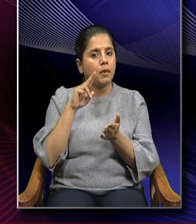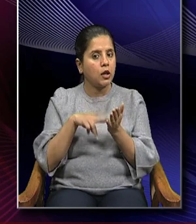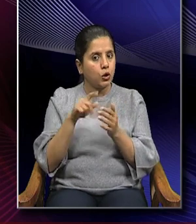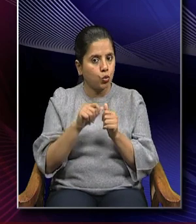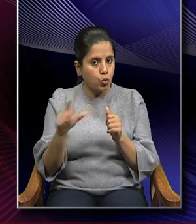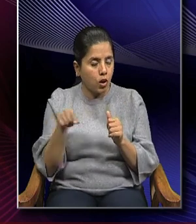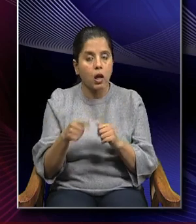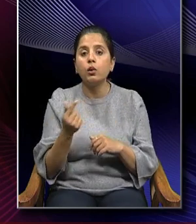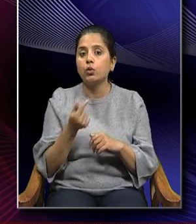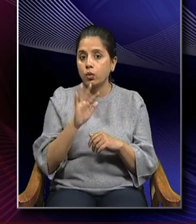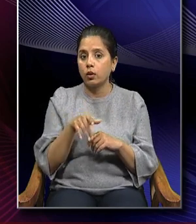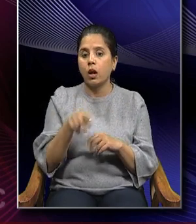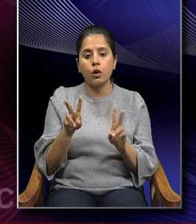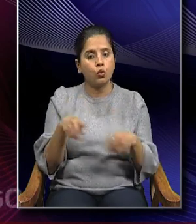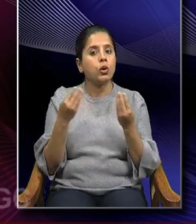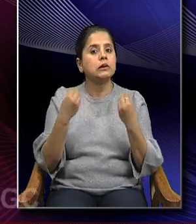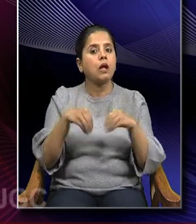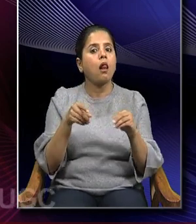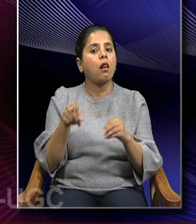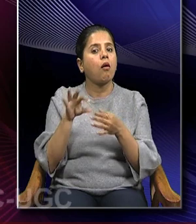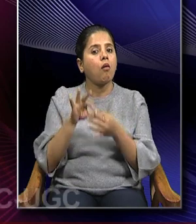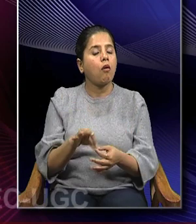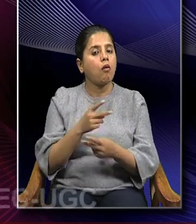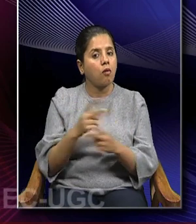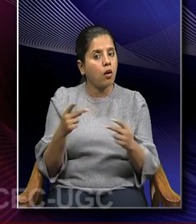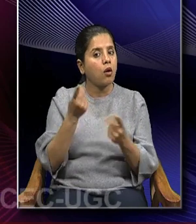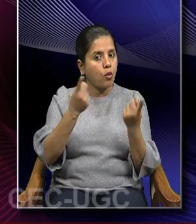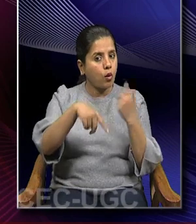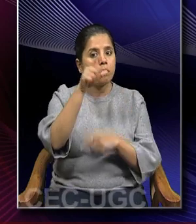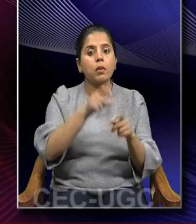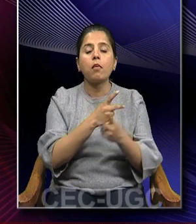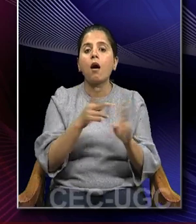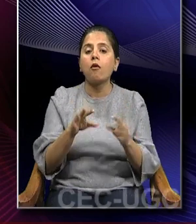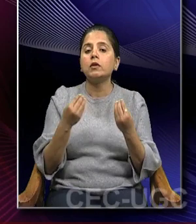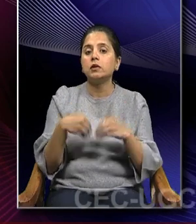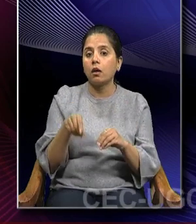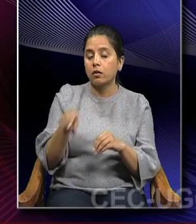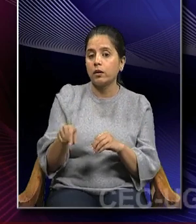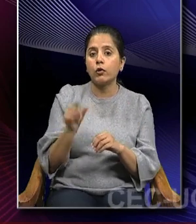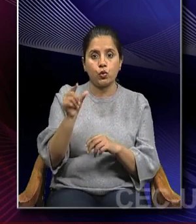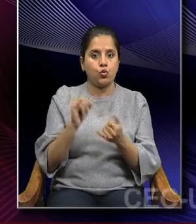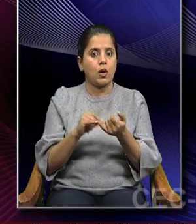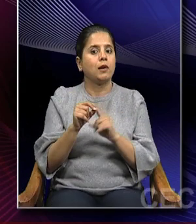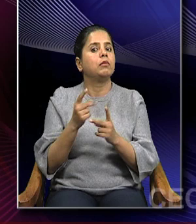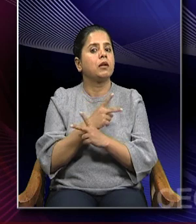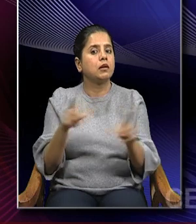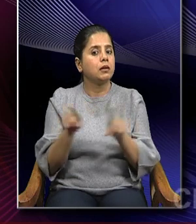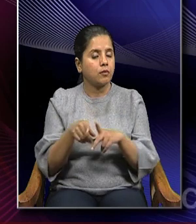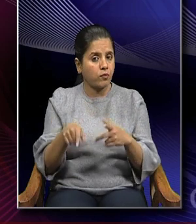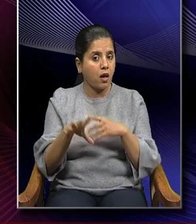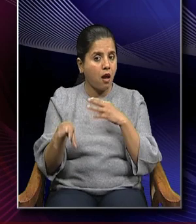are actually used as unique selling proposition by the marketers. That this can also be an added advantage that